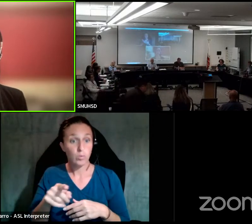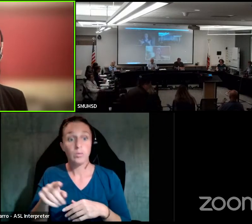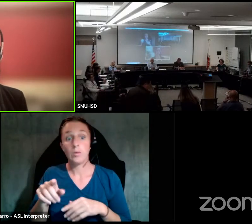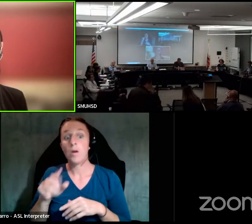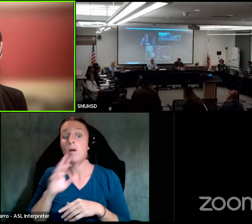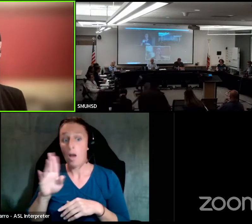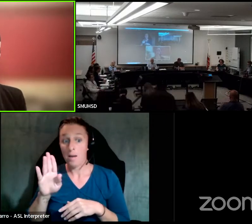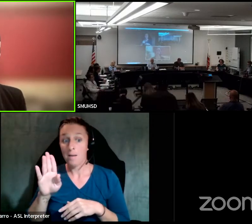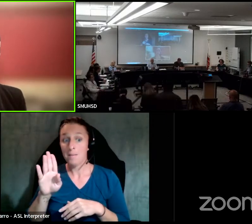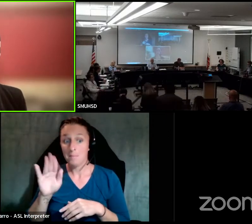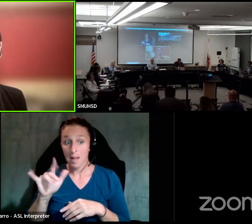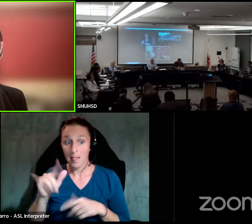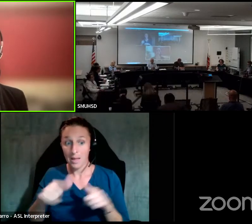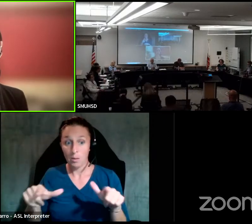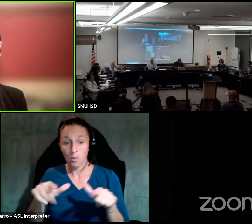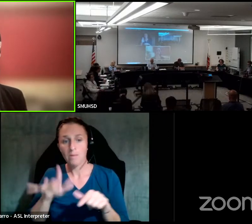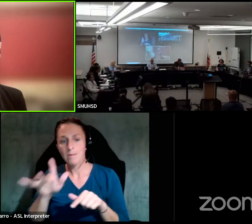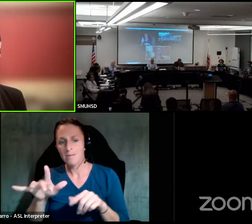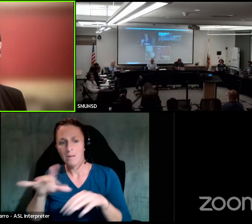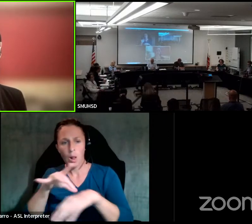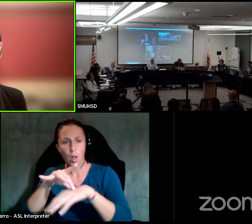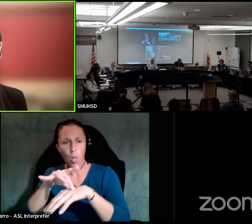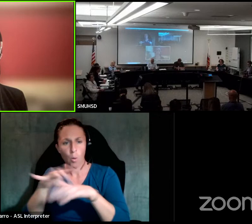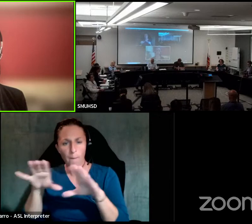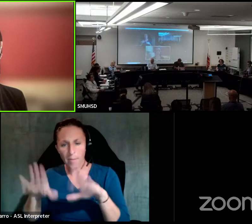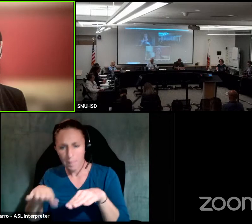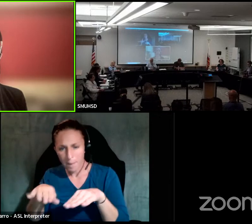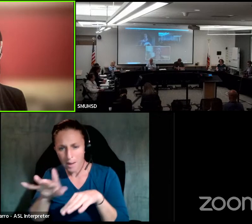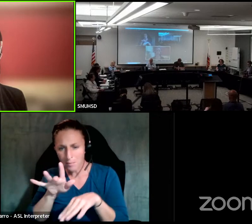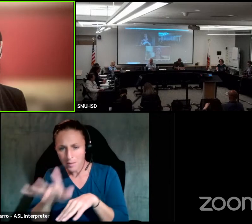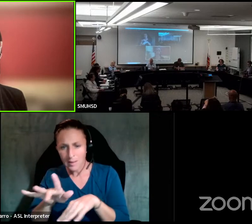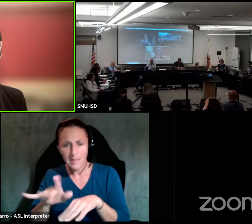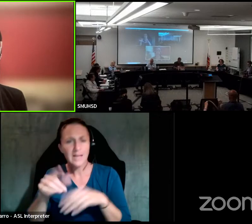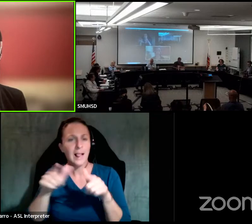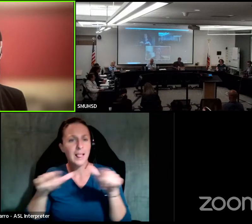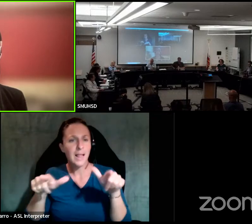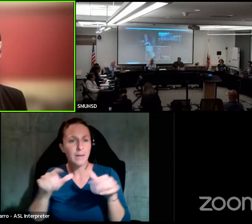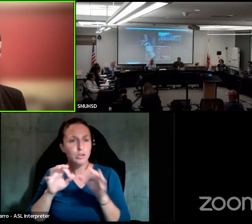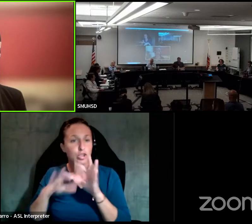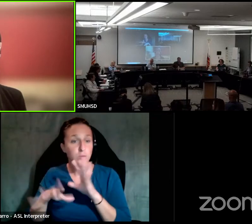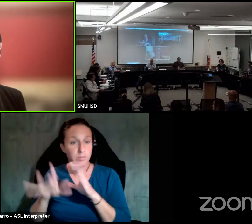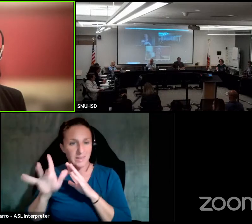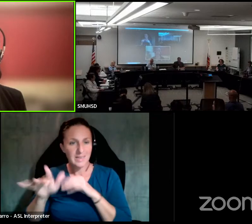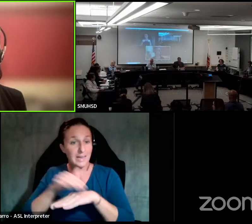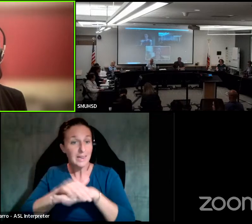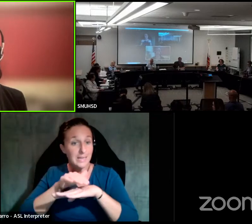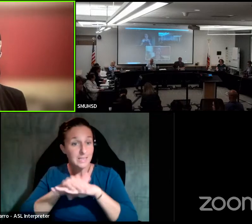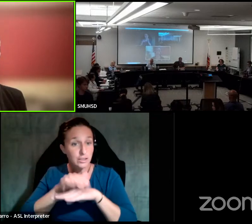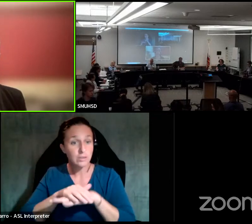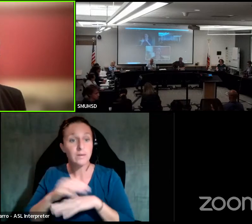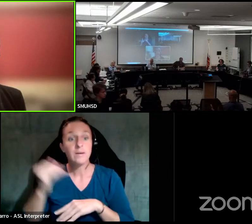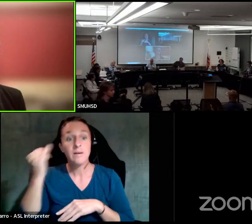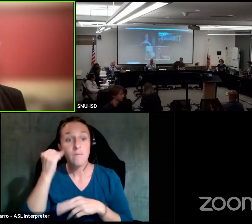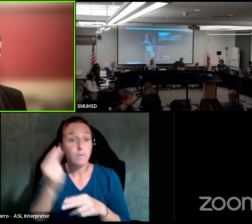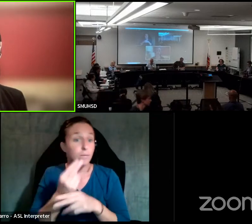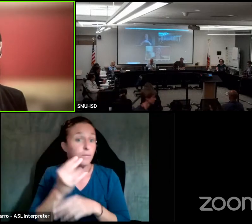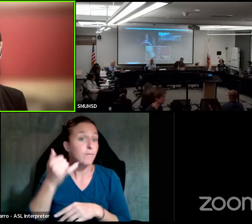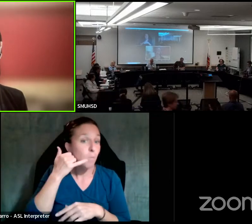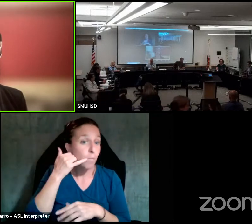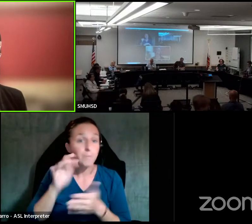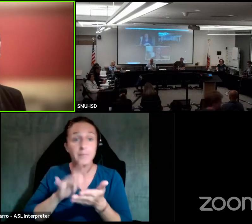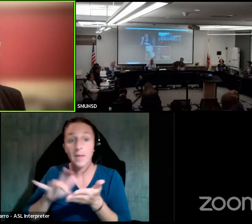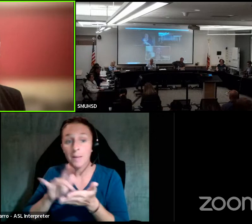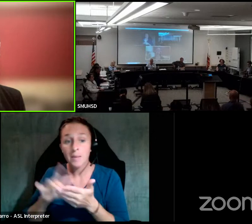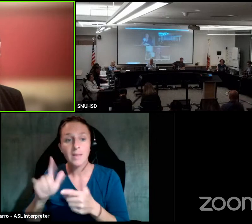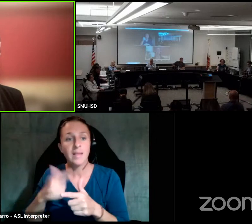shaped like a globe at the bottom of your screen, click on Language Interpretation, and then select English. If you're using your phone or an iPad, then locate